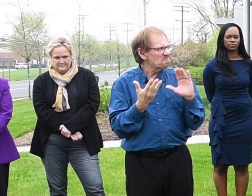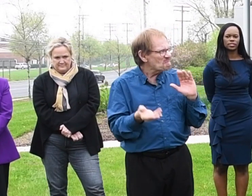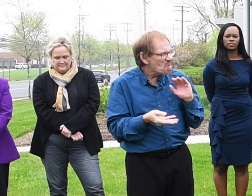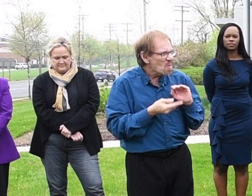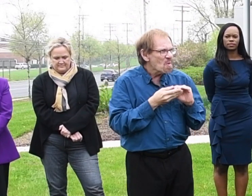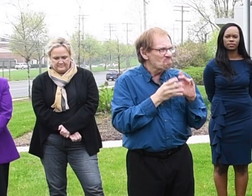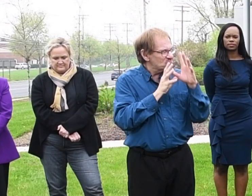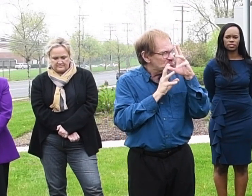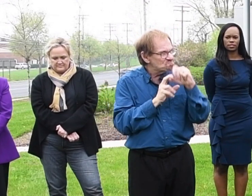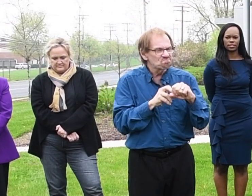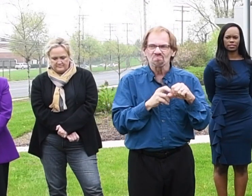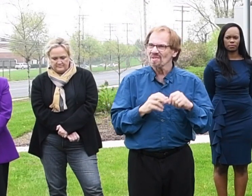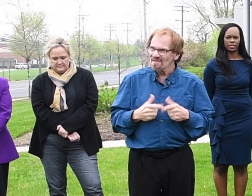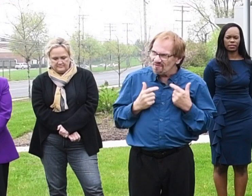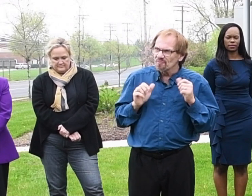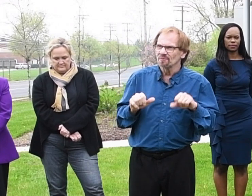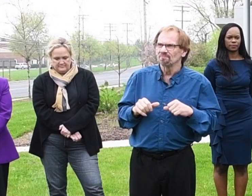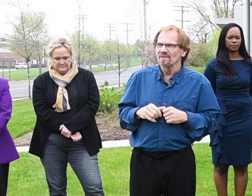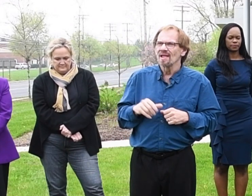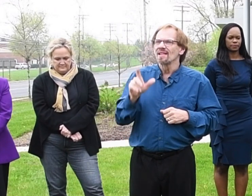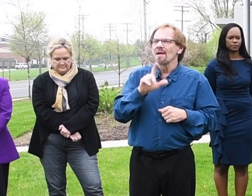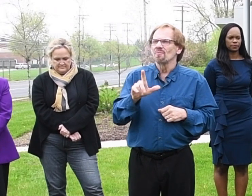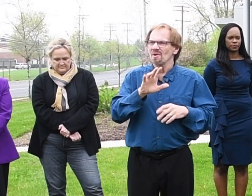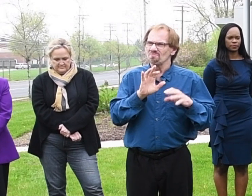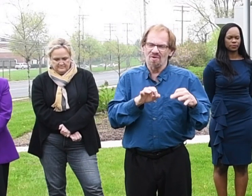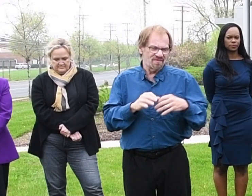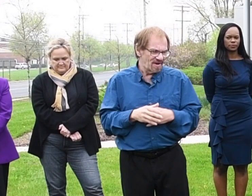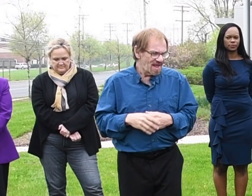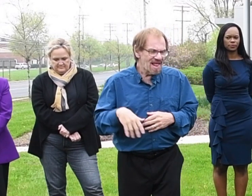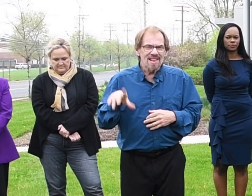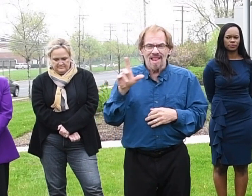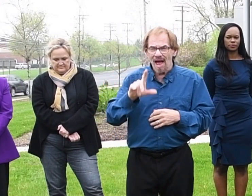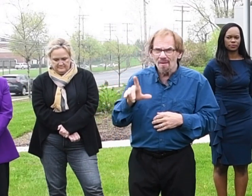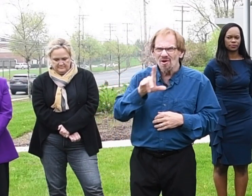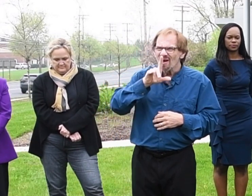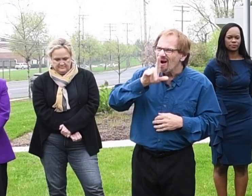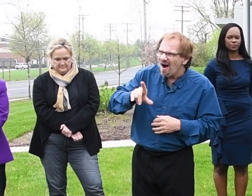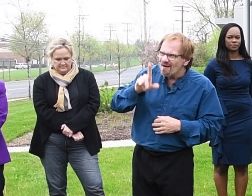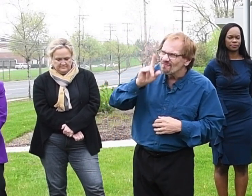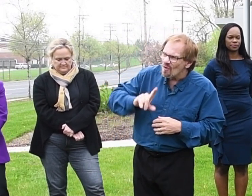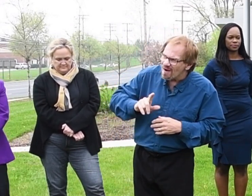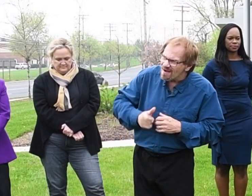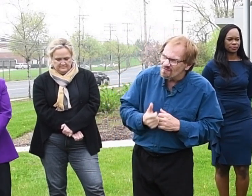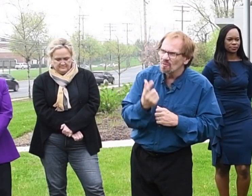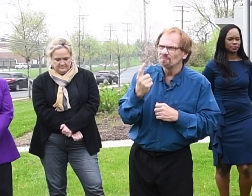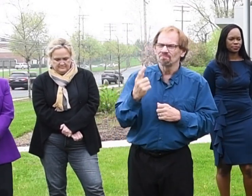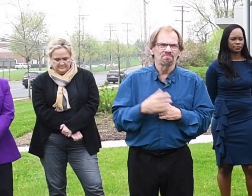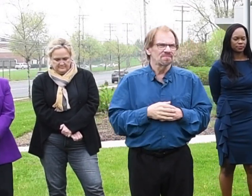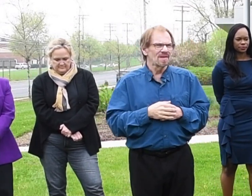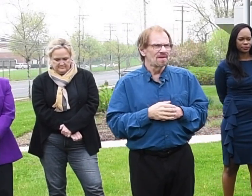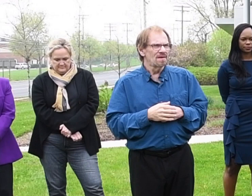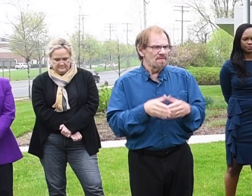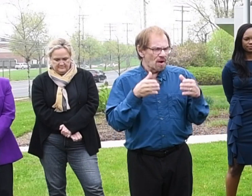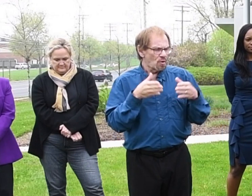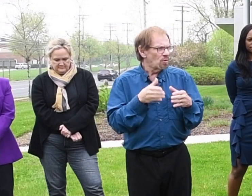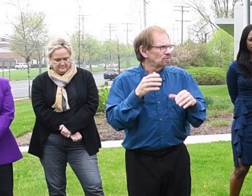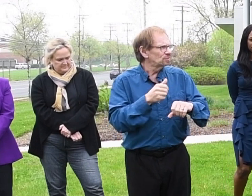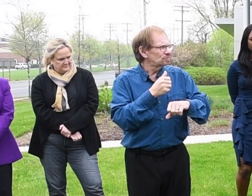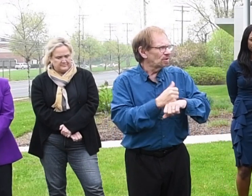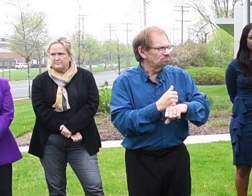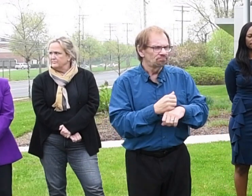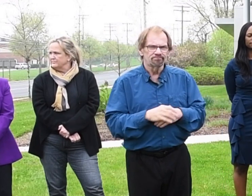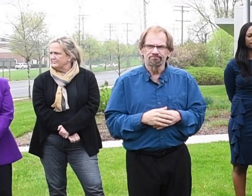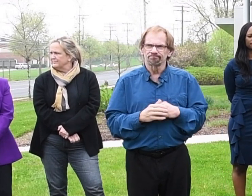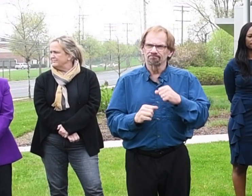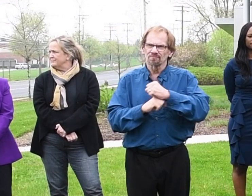the library is the perfect place to do it. Libraries are for everyone. They are cornerstones of community where